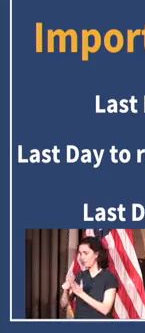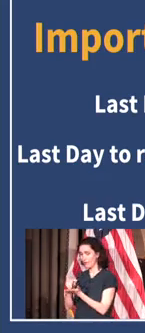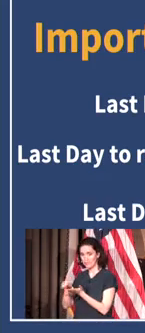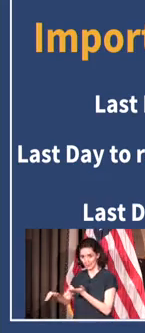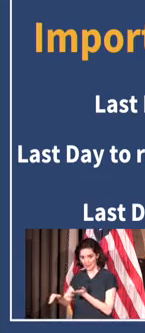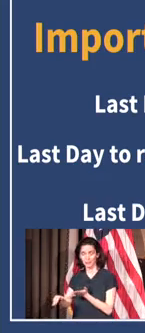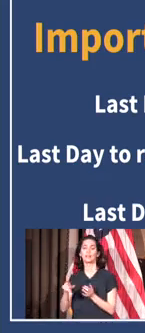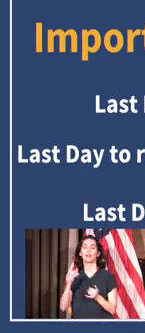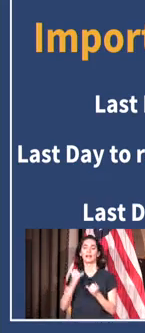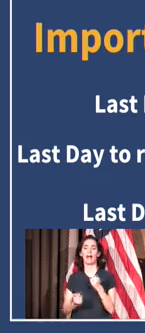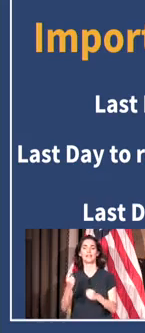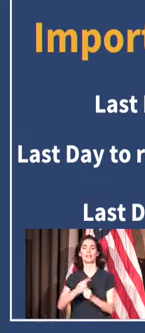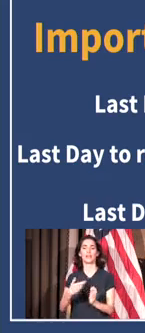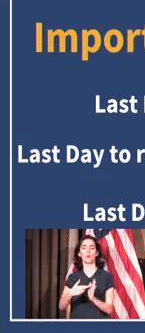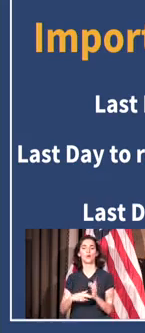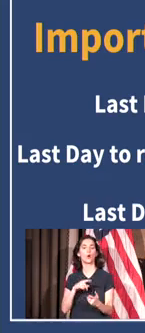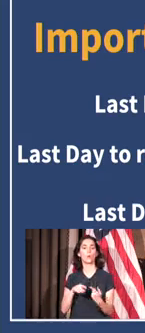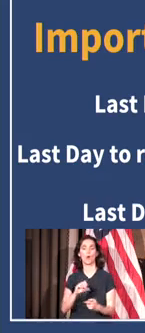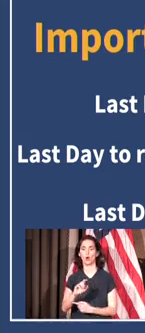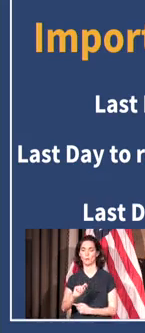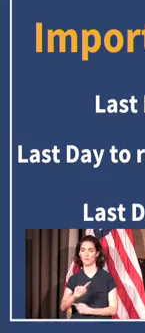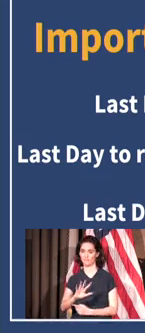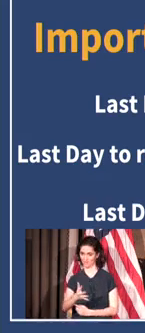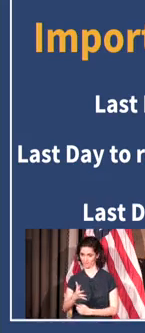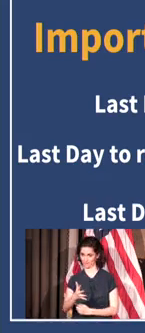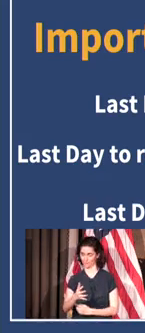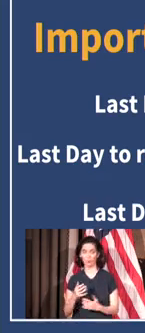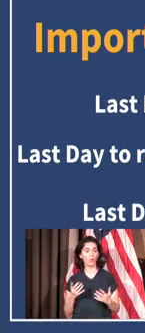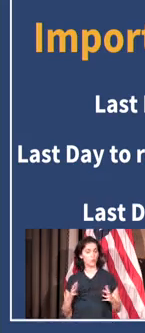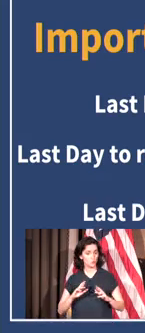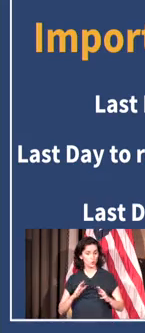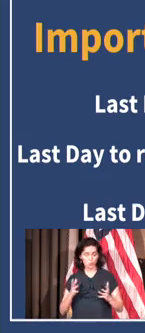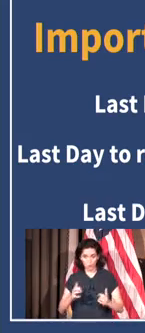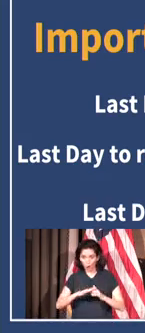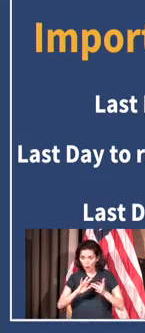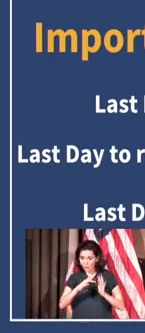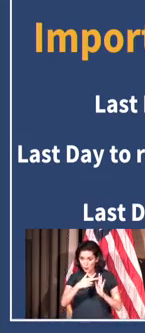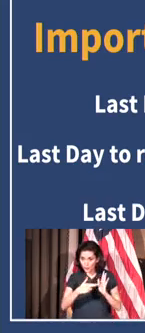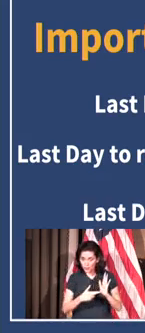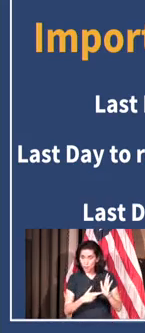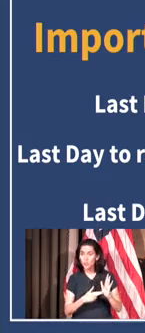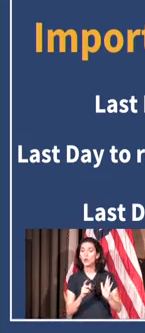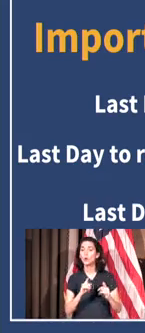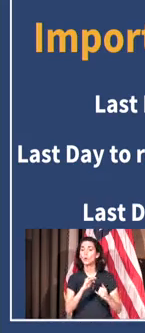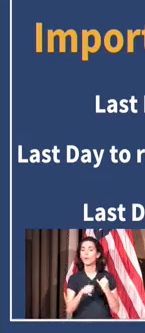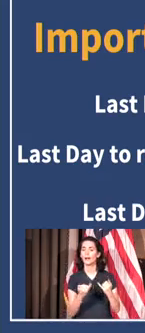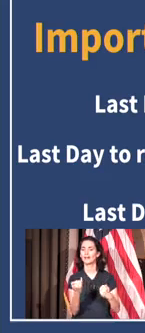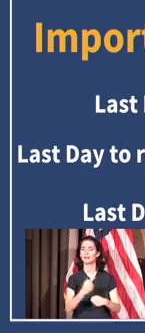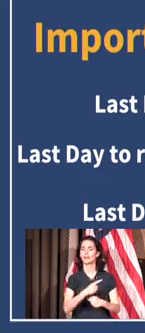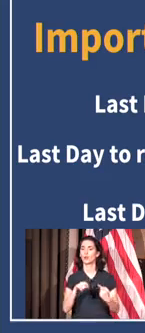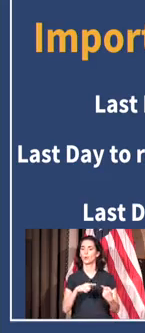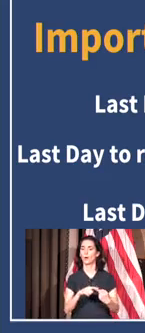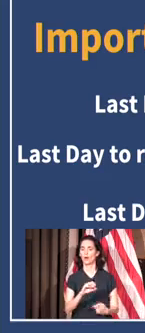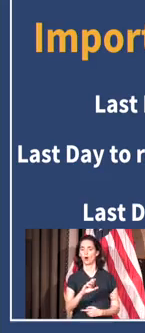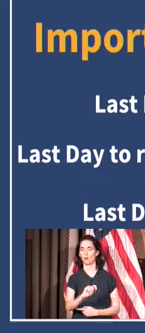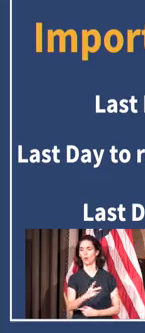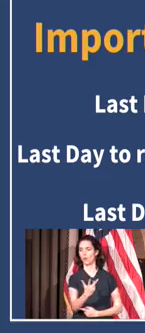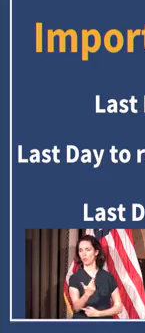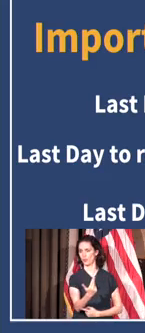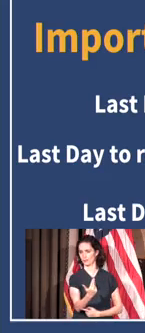to register online to vote in the November 3rd election, the deadline is October the 13th. For